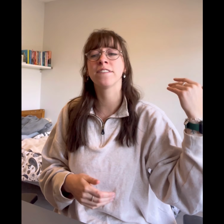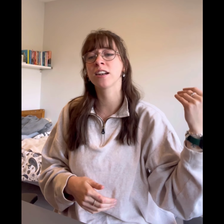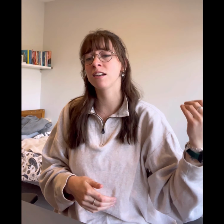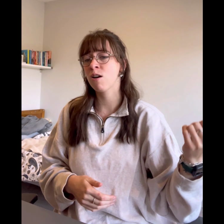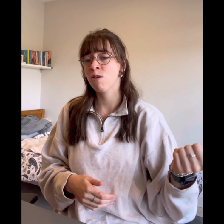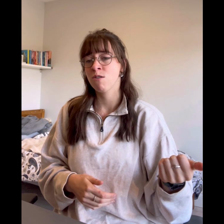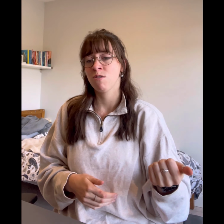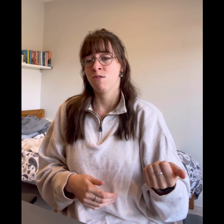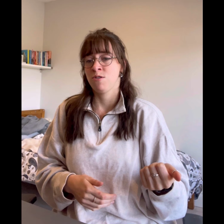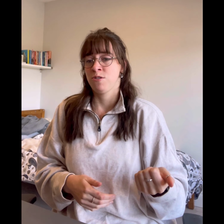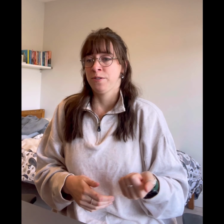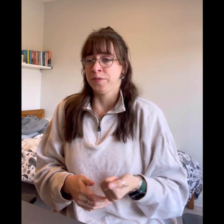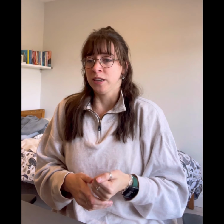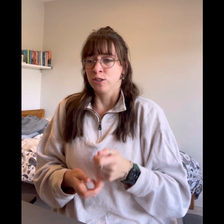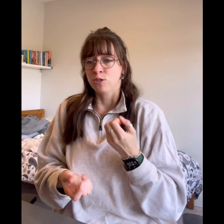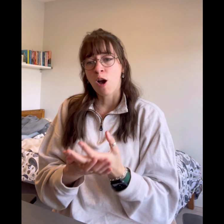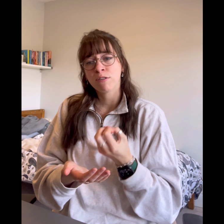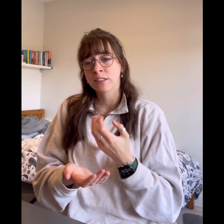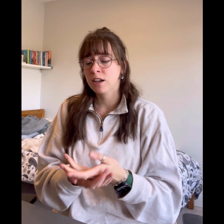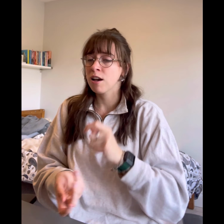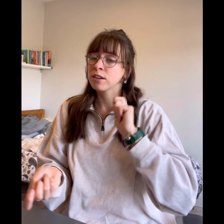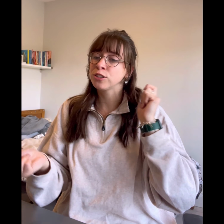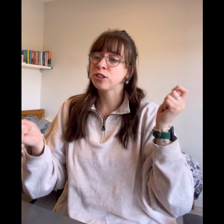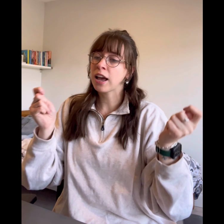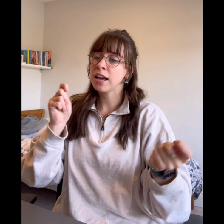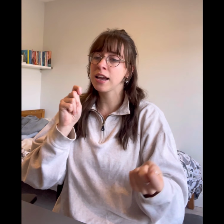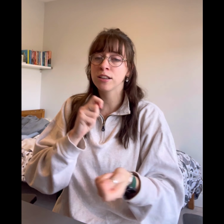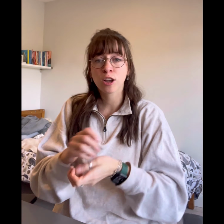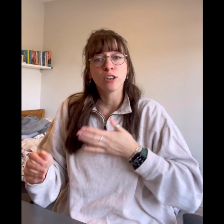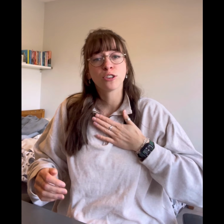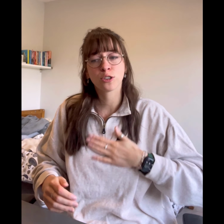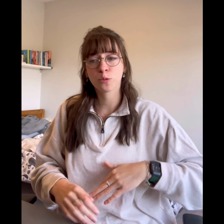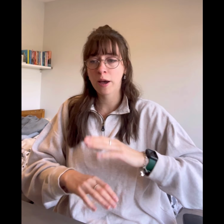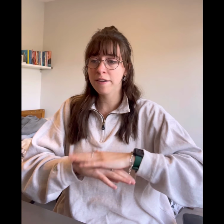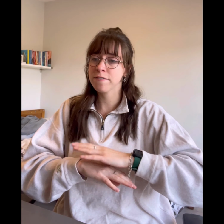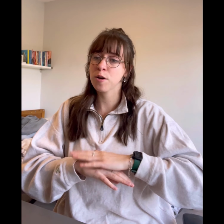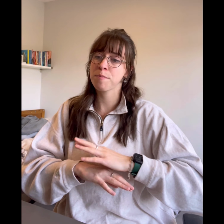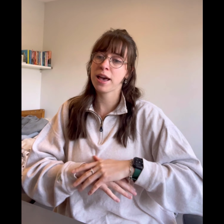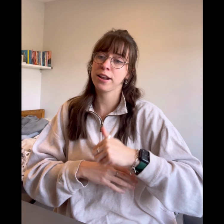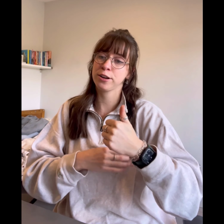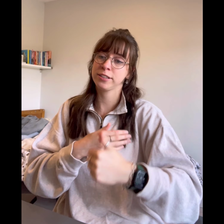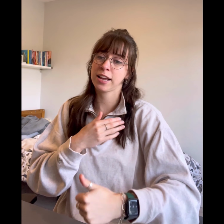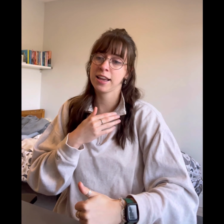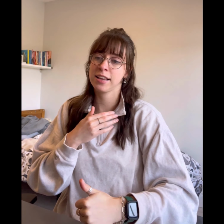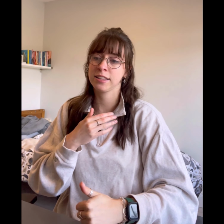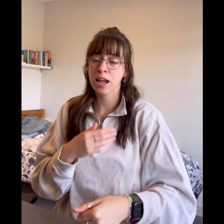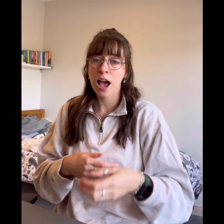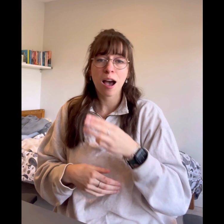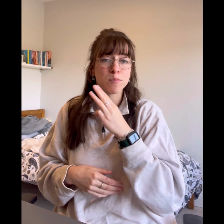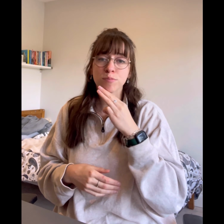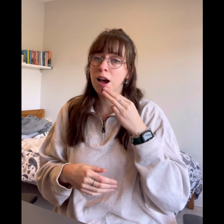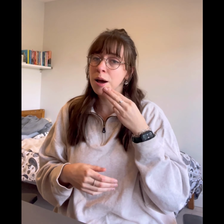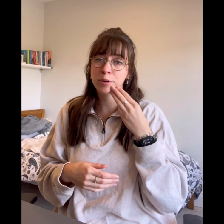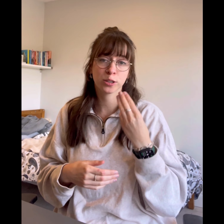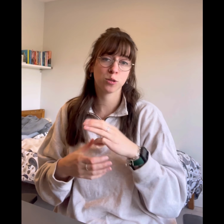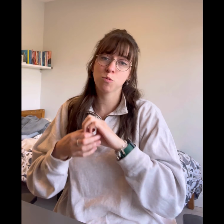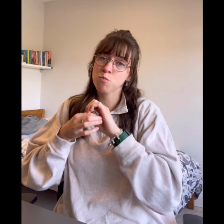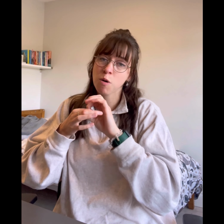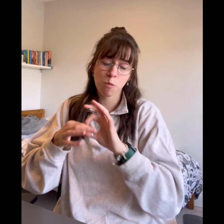don't even know that your story's gonna change. Just wait for better days, I promise you